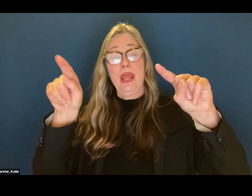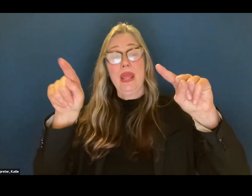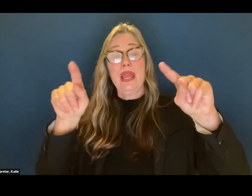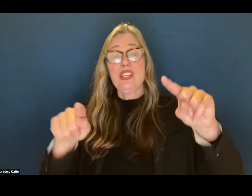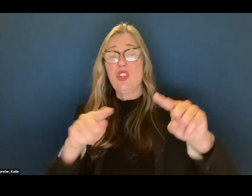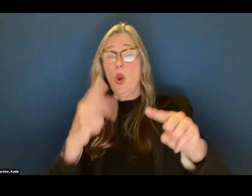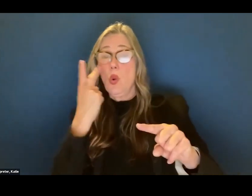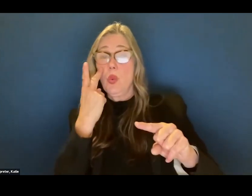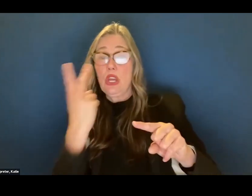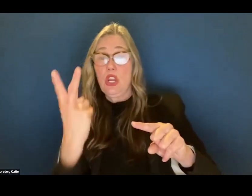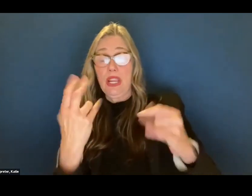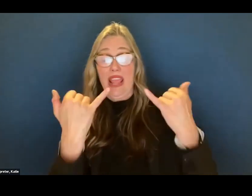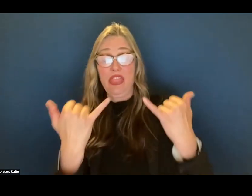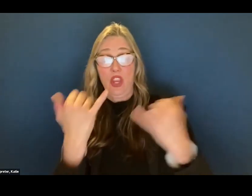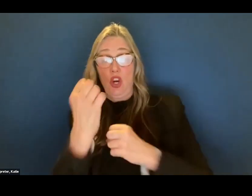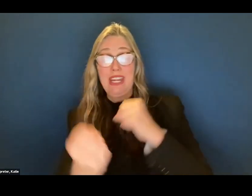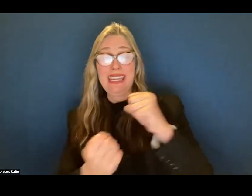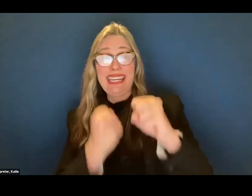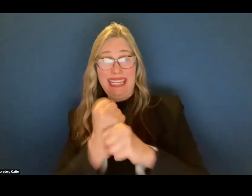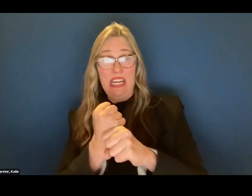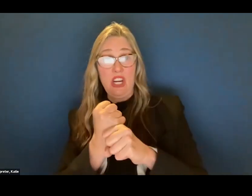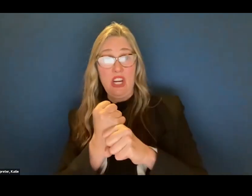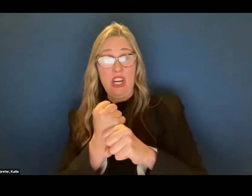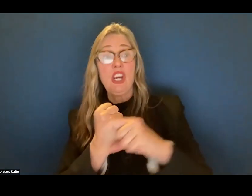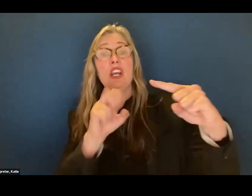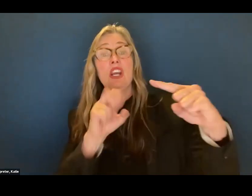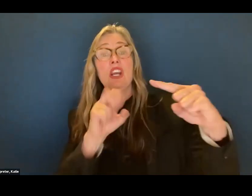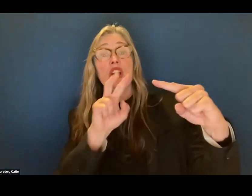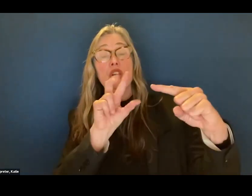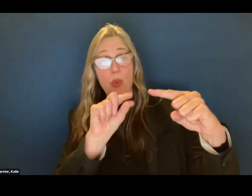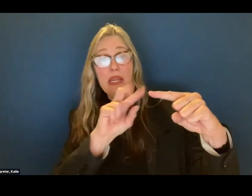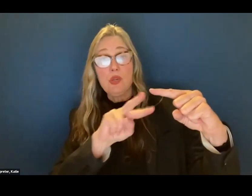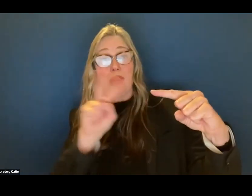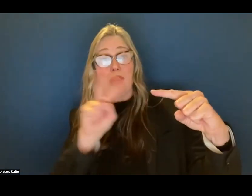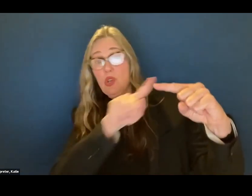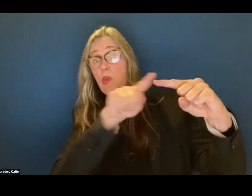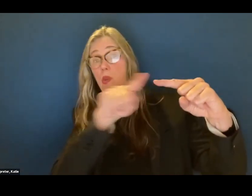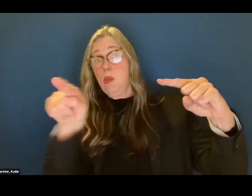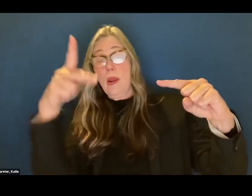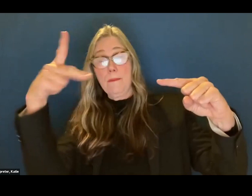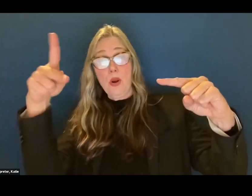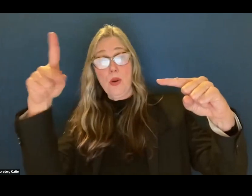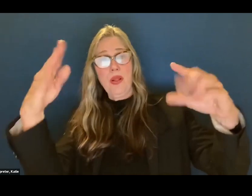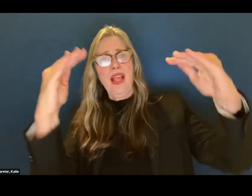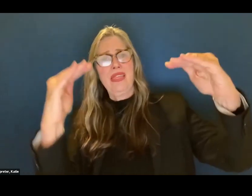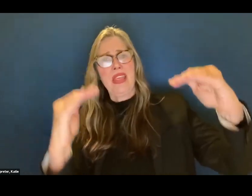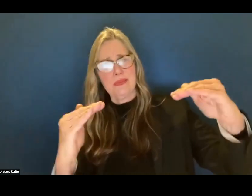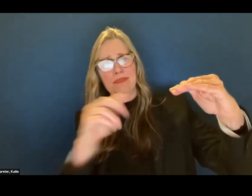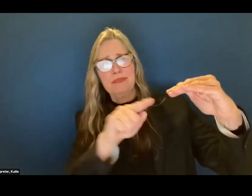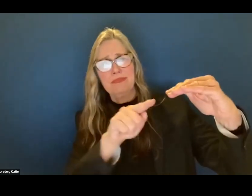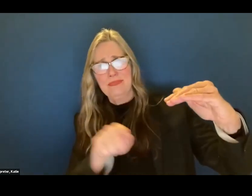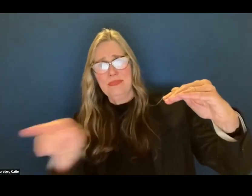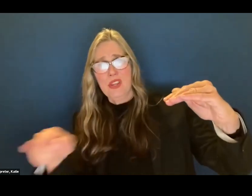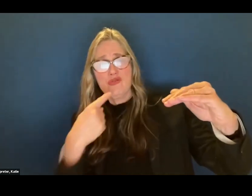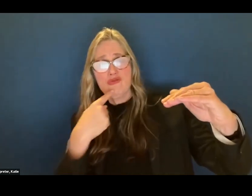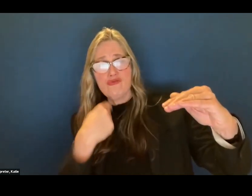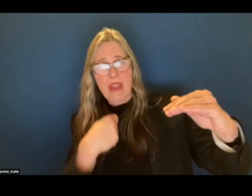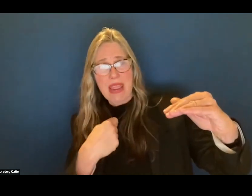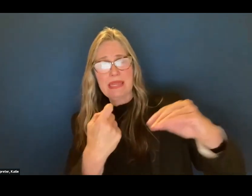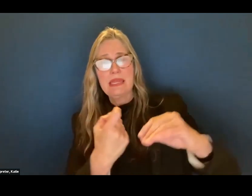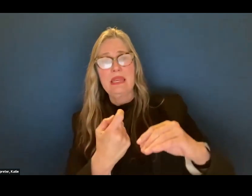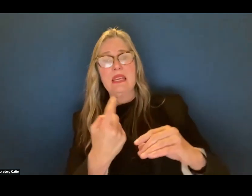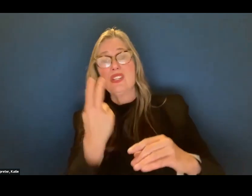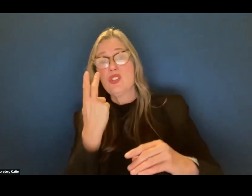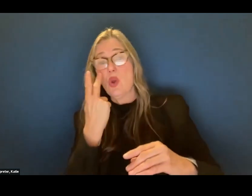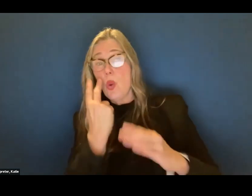we always look at the current year and then we look forward in the next couple of years. So what was projected in last year's